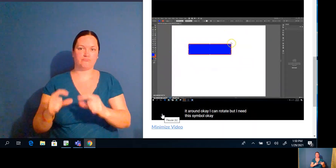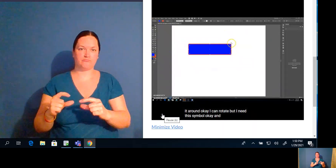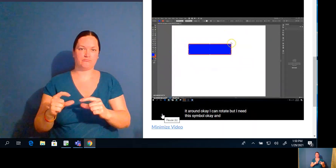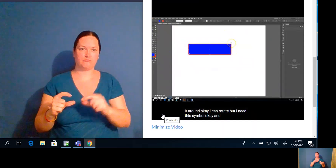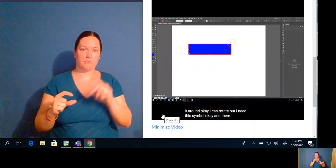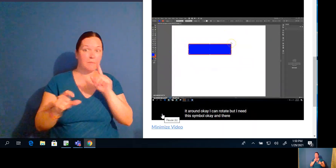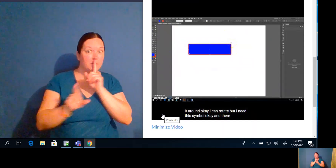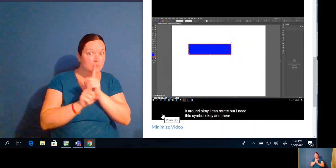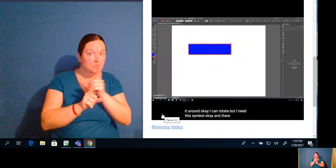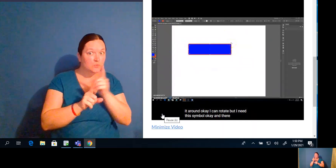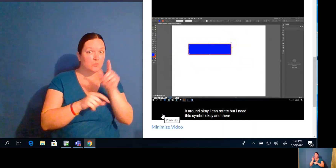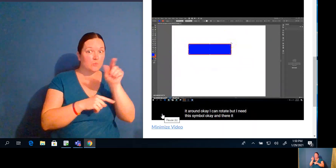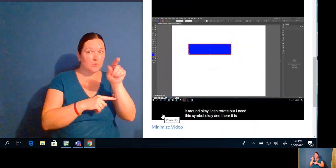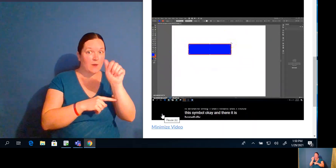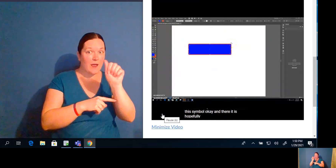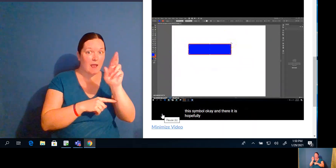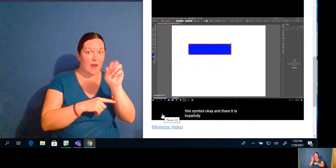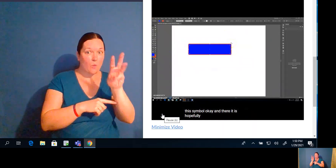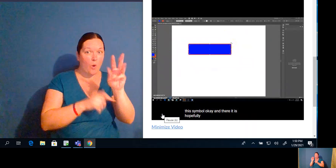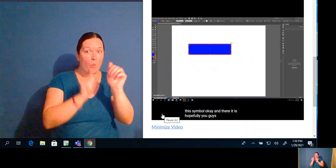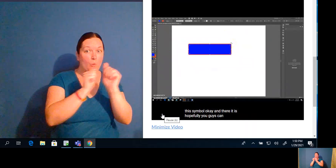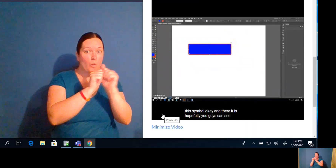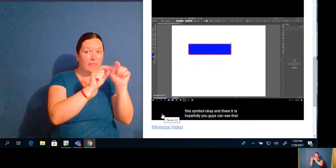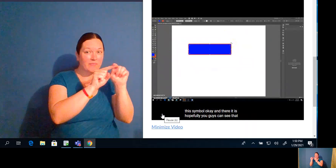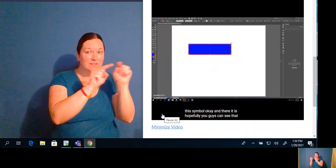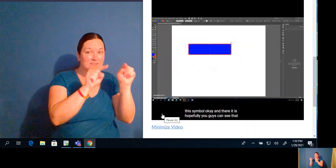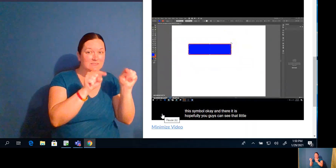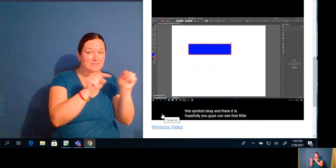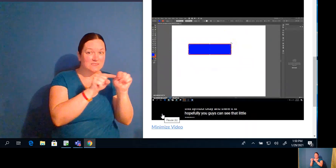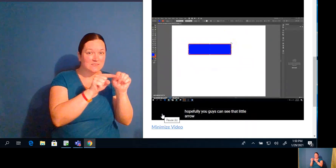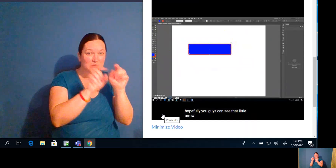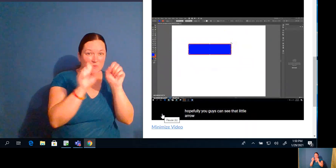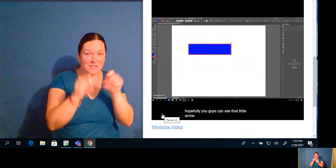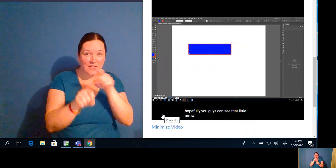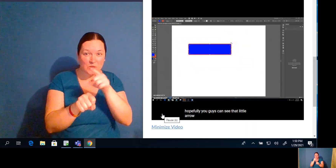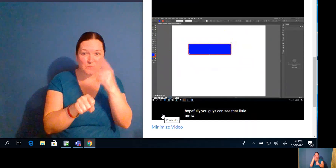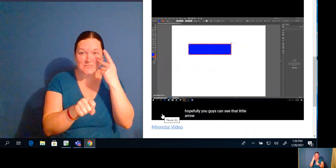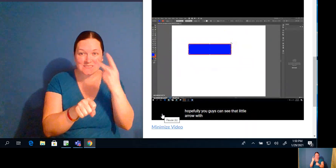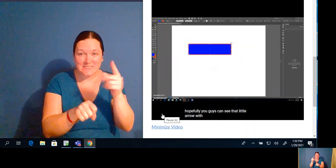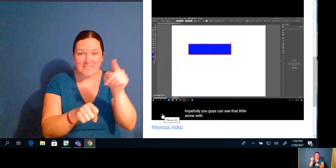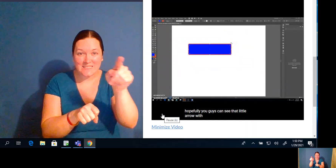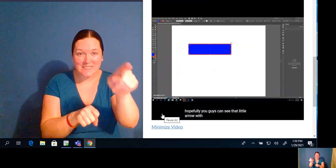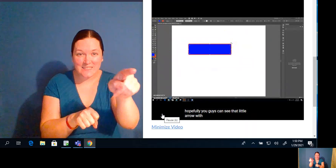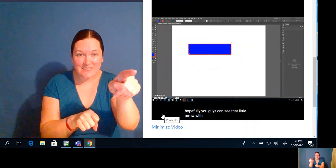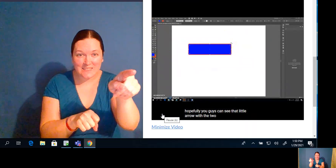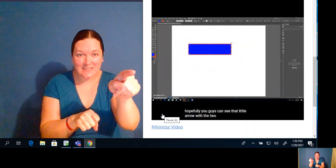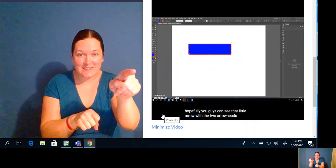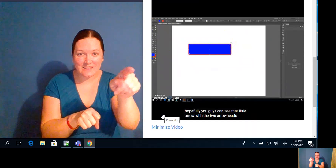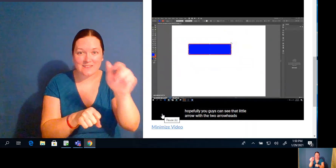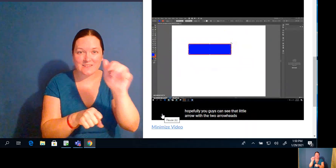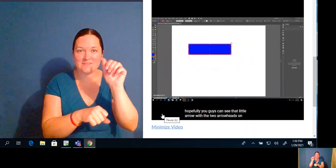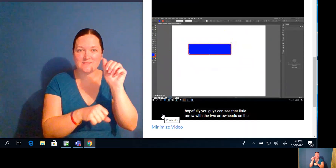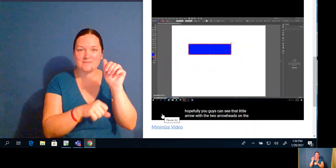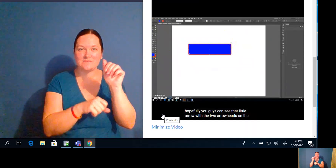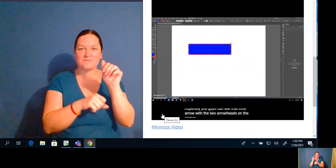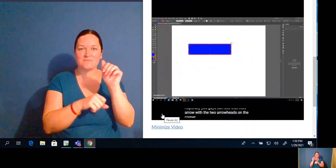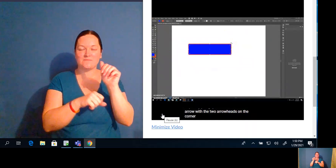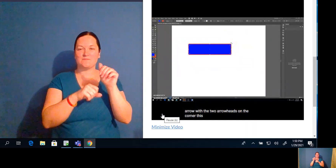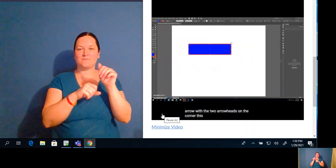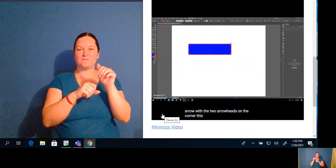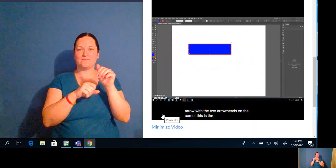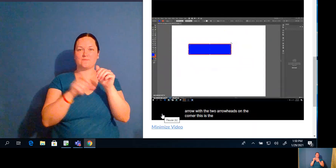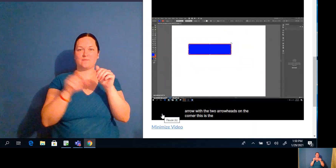symbol, okay, and there it is. Hopefully you guys can see that little arrow with the 2 arrowheads